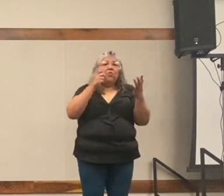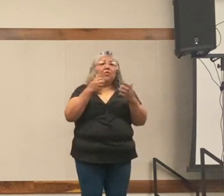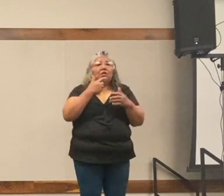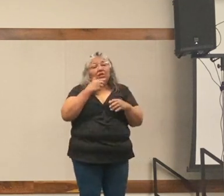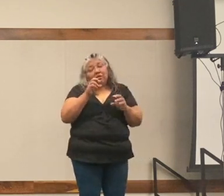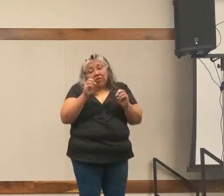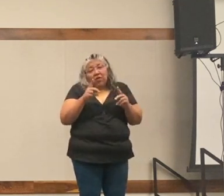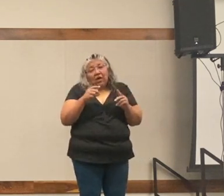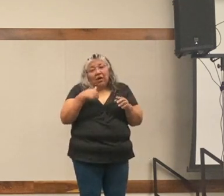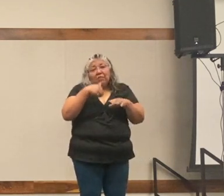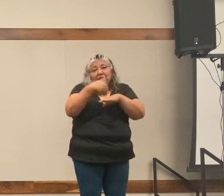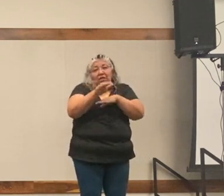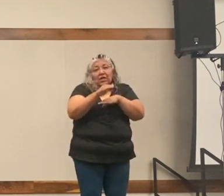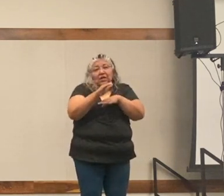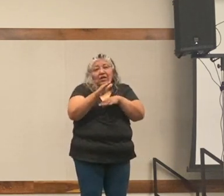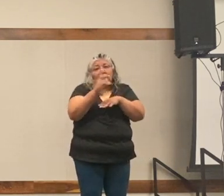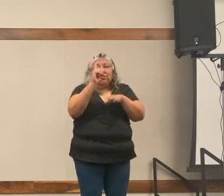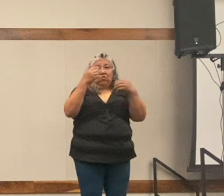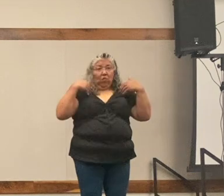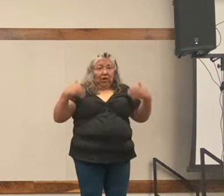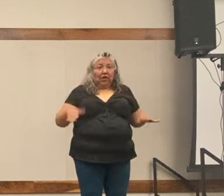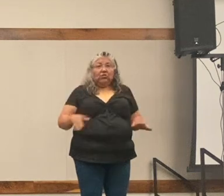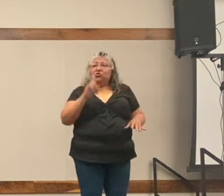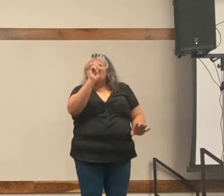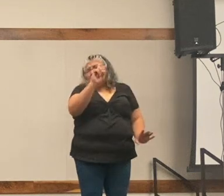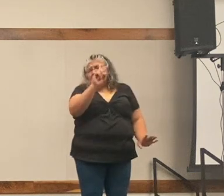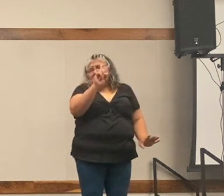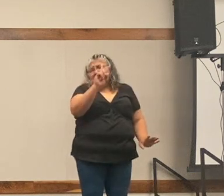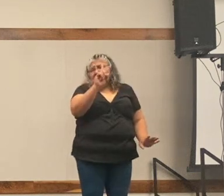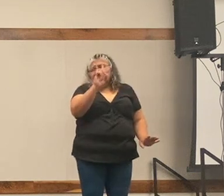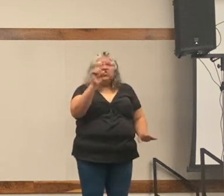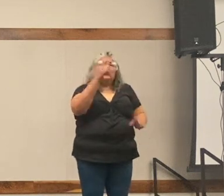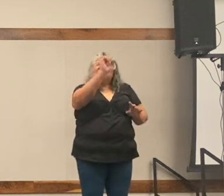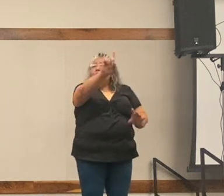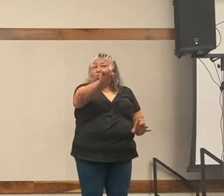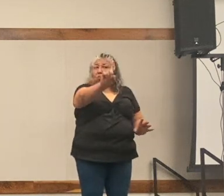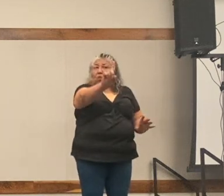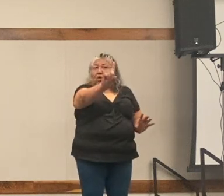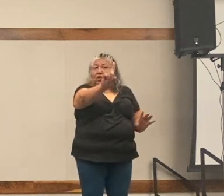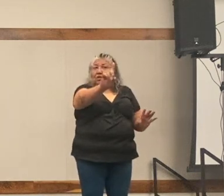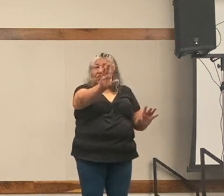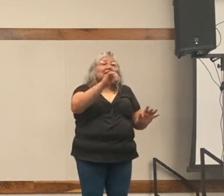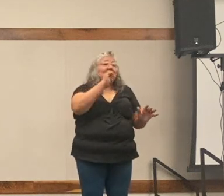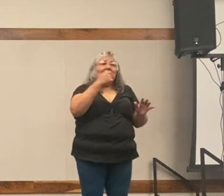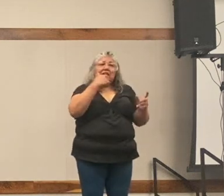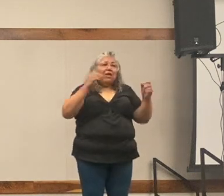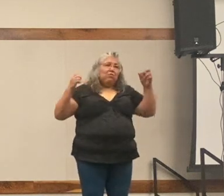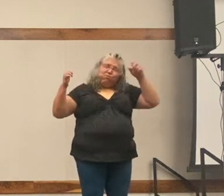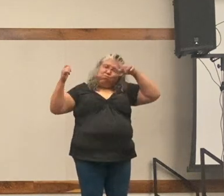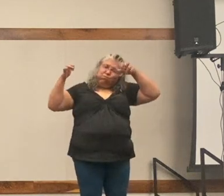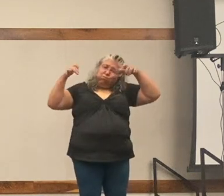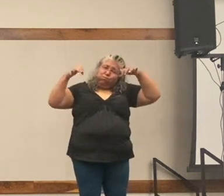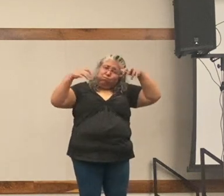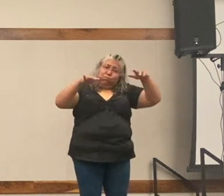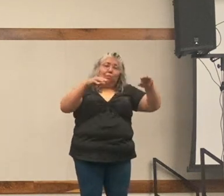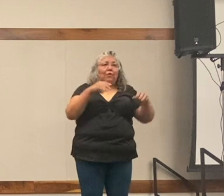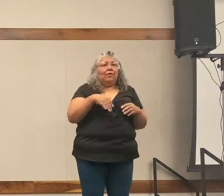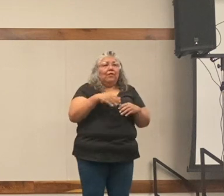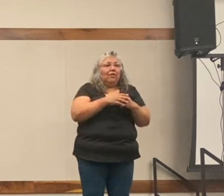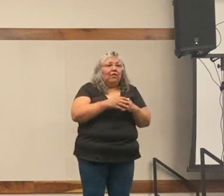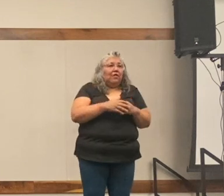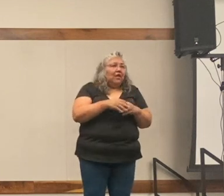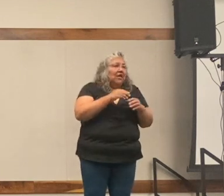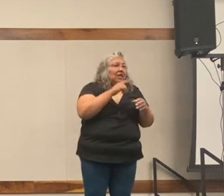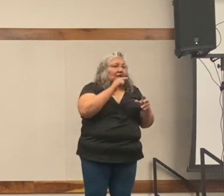all right, I'm going to send an angel. Just one. He just needs one angel. He didn't send the Navy SEAL